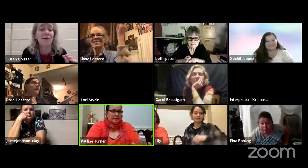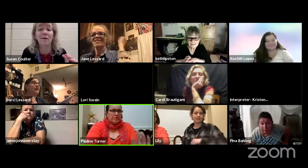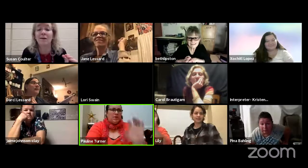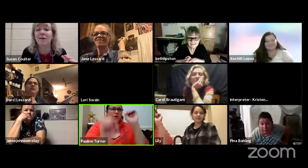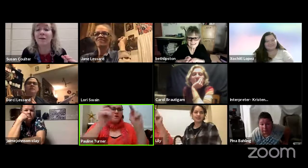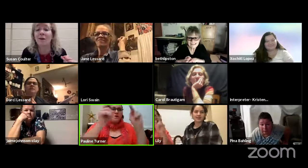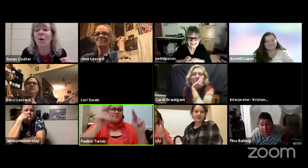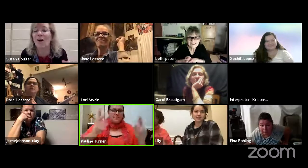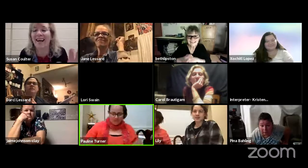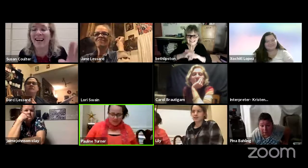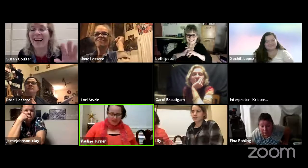Okay.